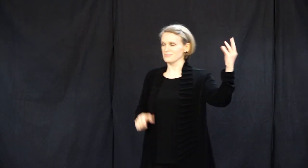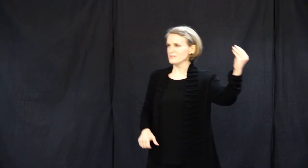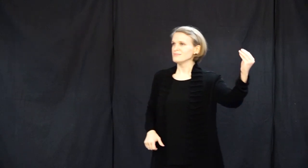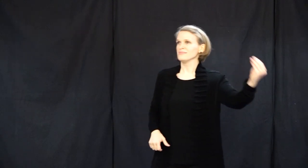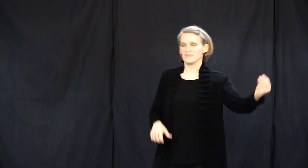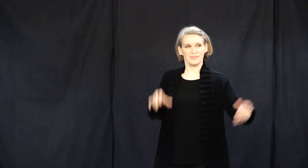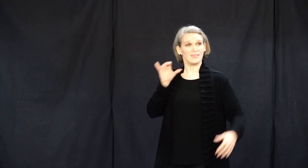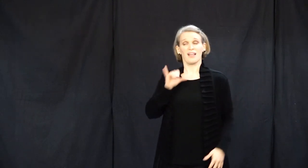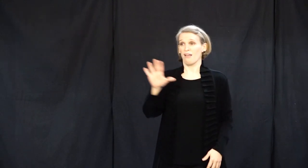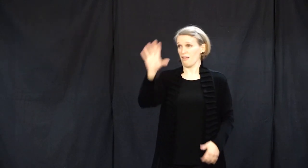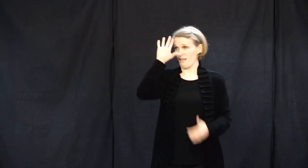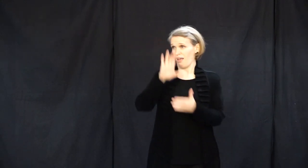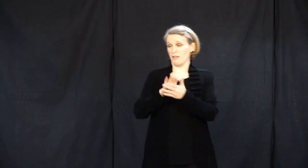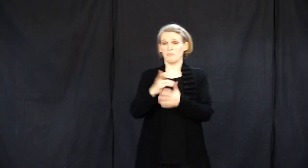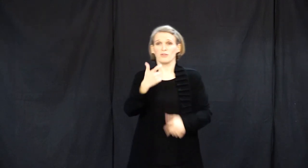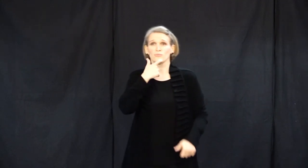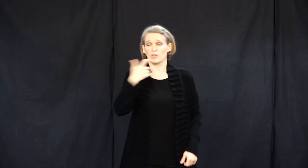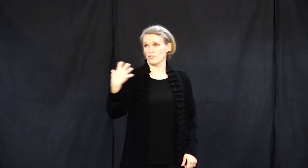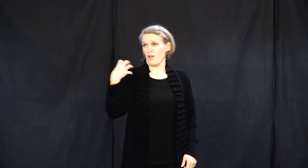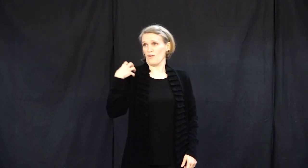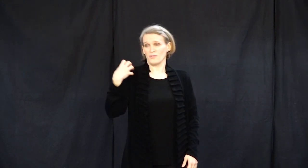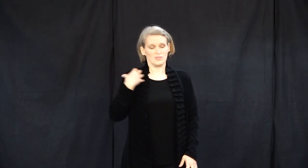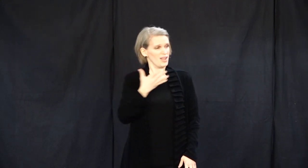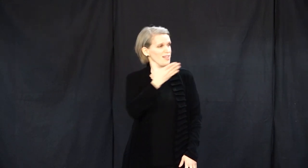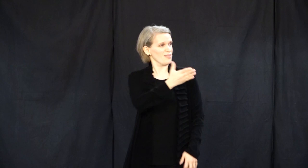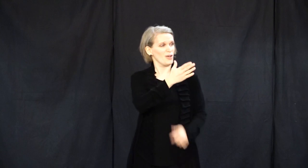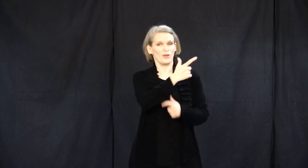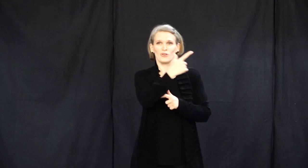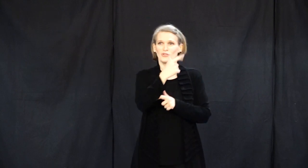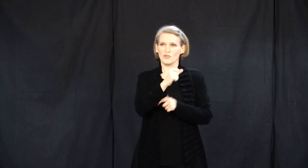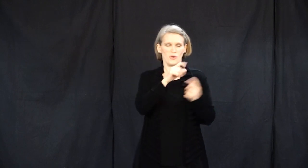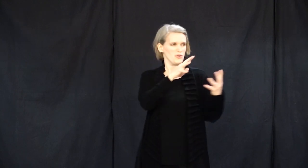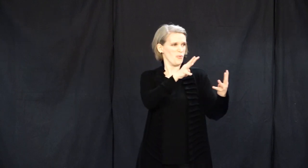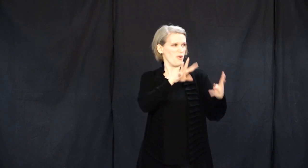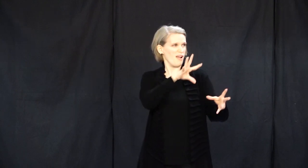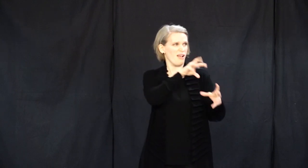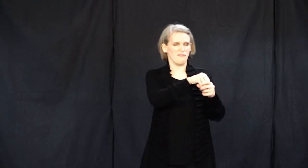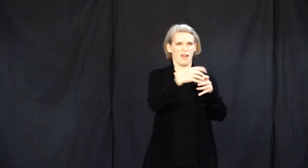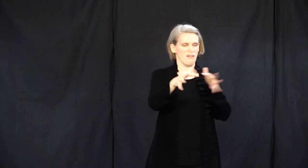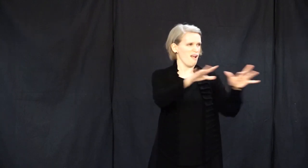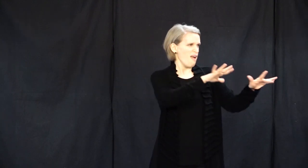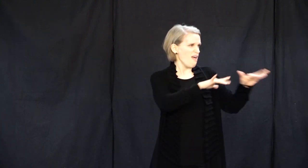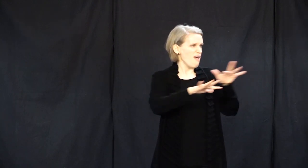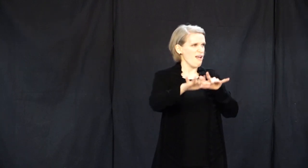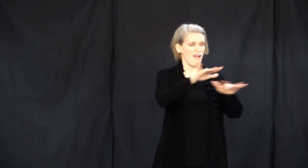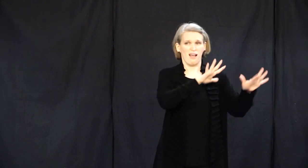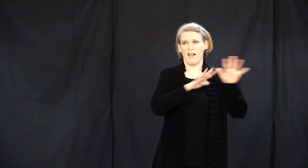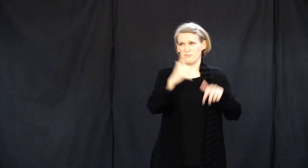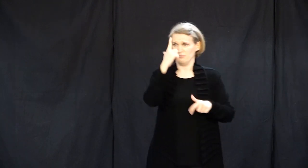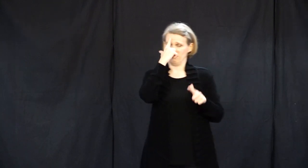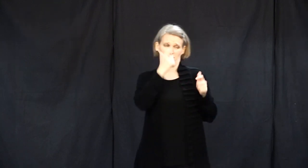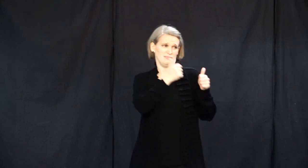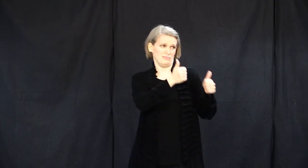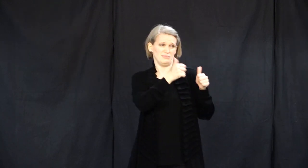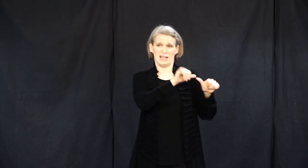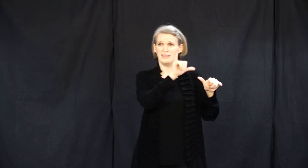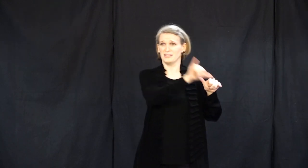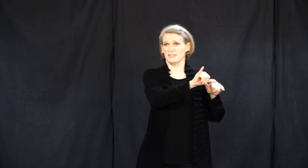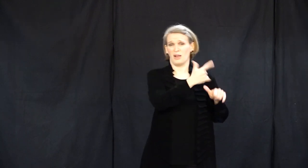He's on the British side in Georgia. He's trying to keep the colonies in line. Well, he can keep all of Georgia. Theodosia,